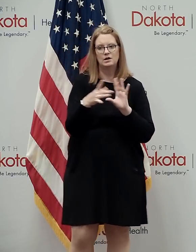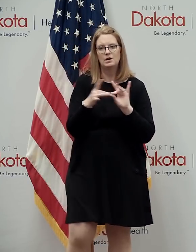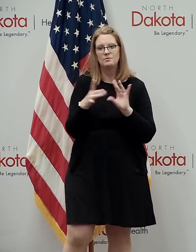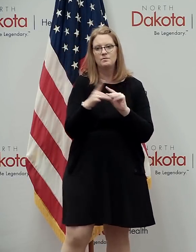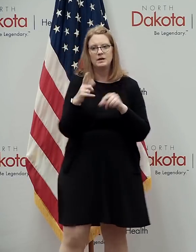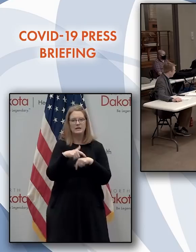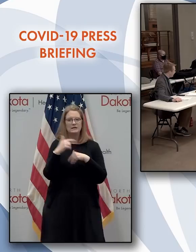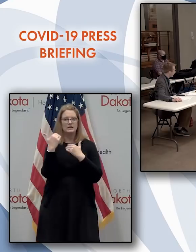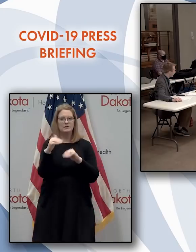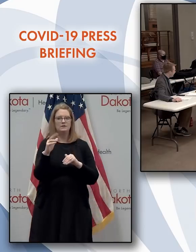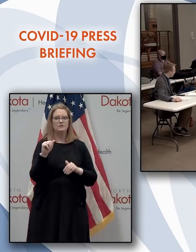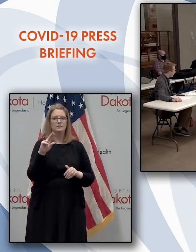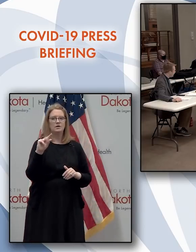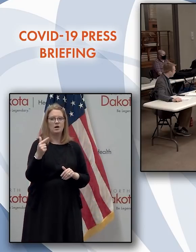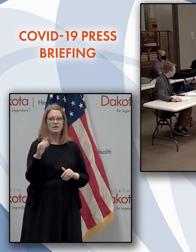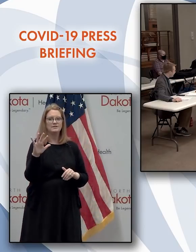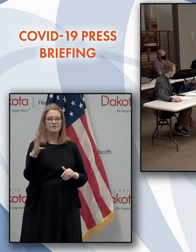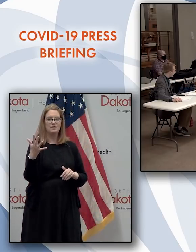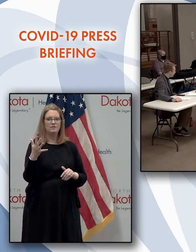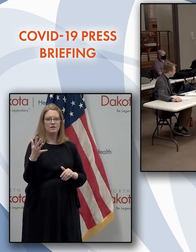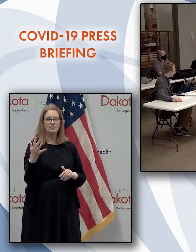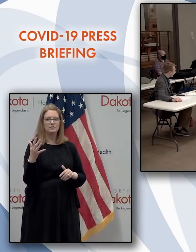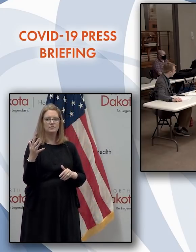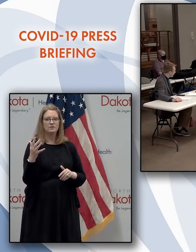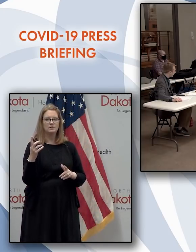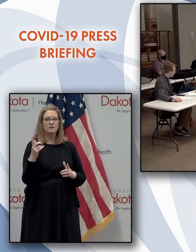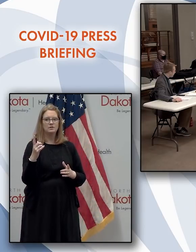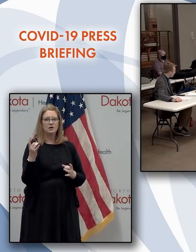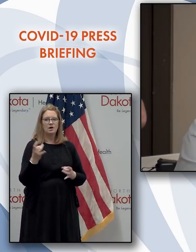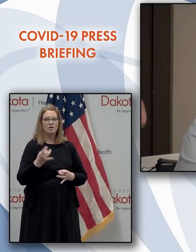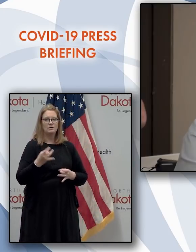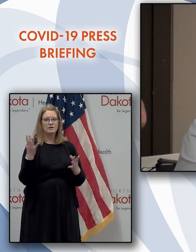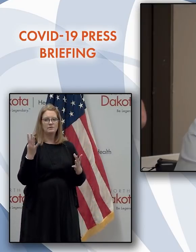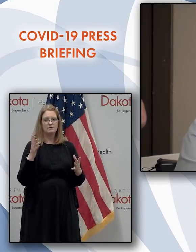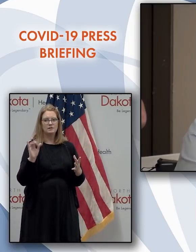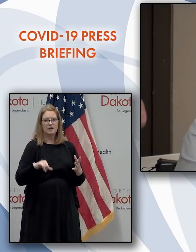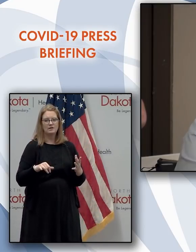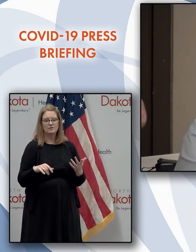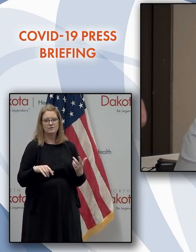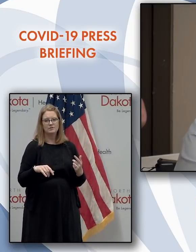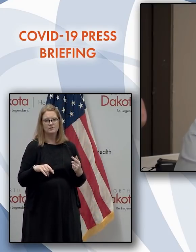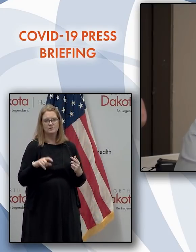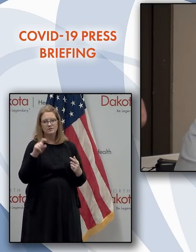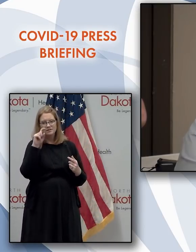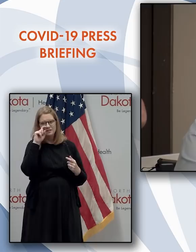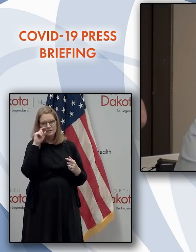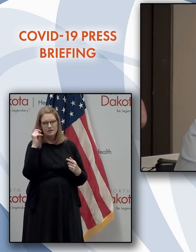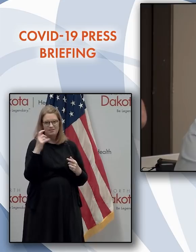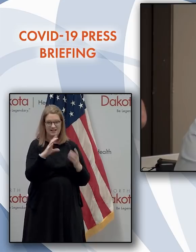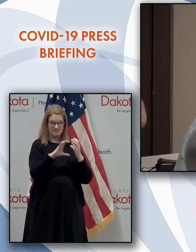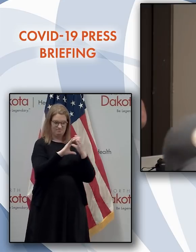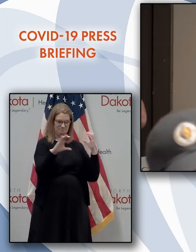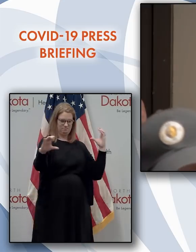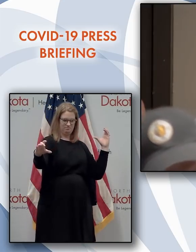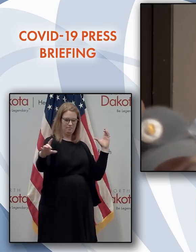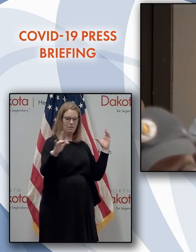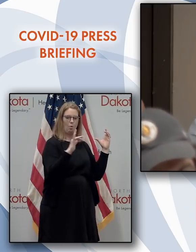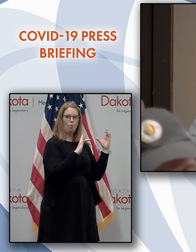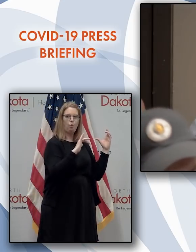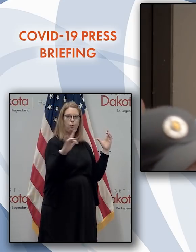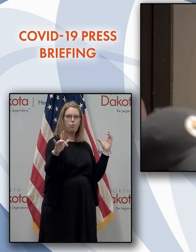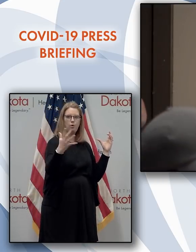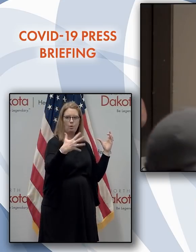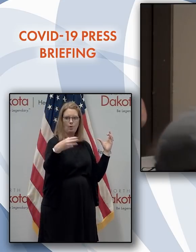the deadline of August 5th, how devastating that is, because if they have to empty this pipeline, even if